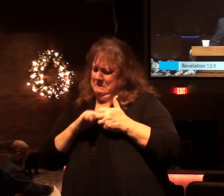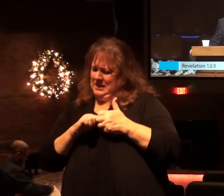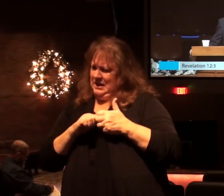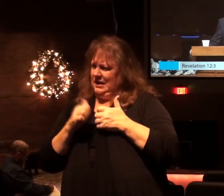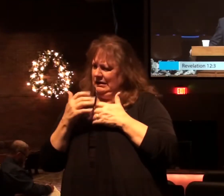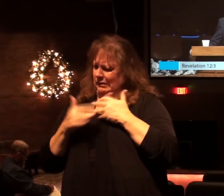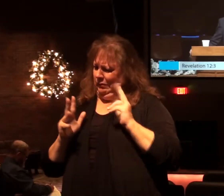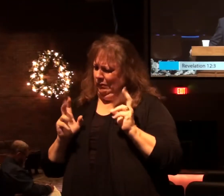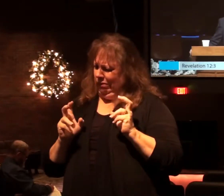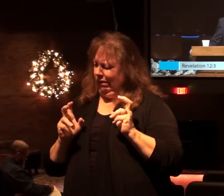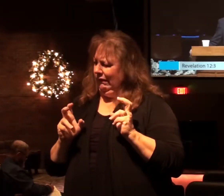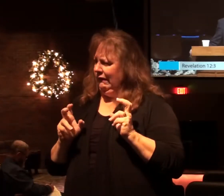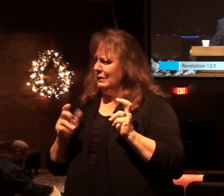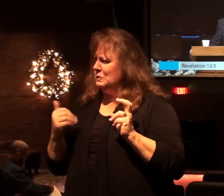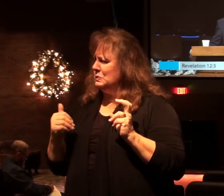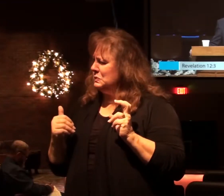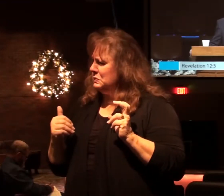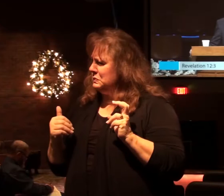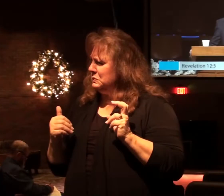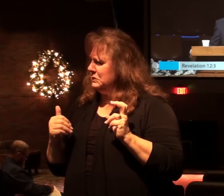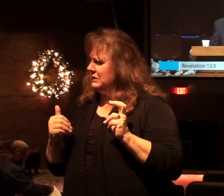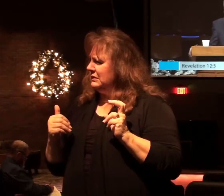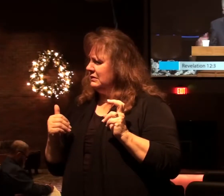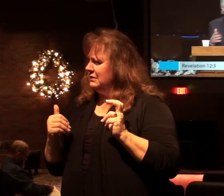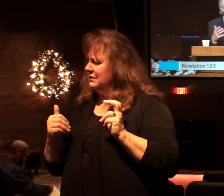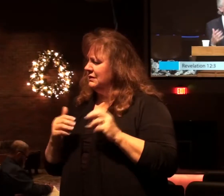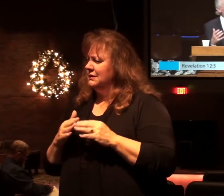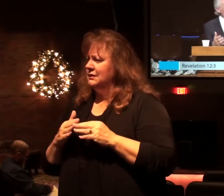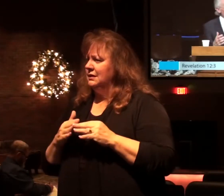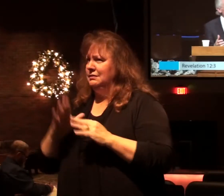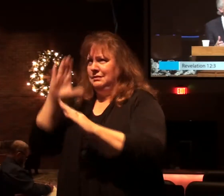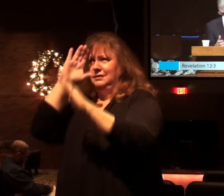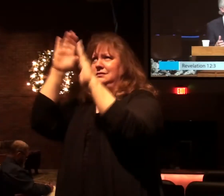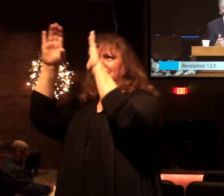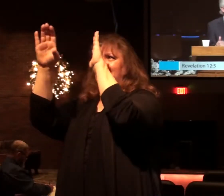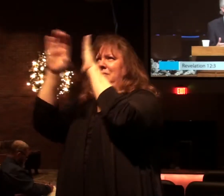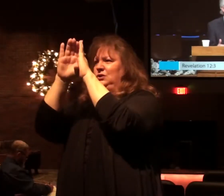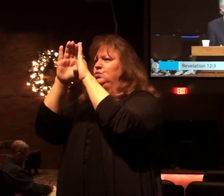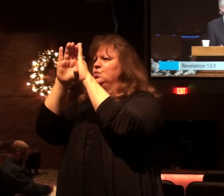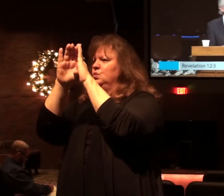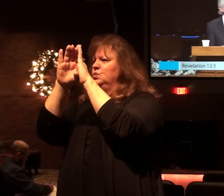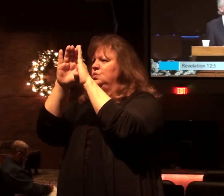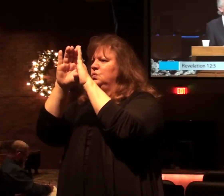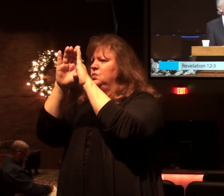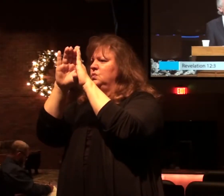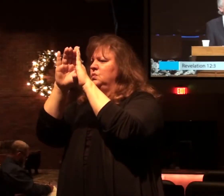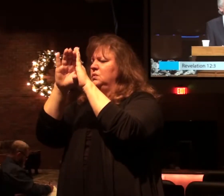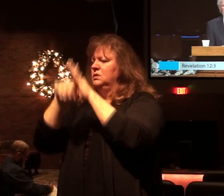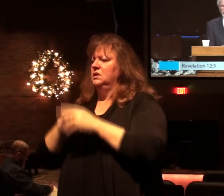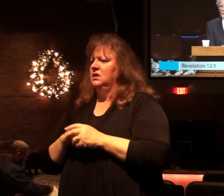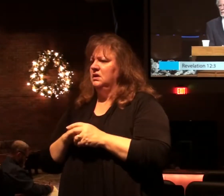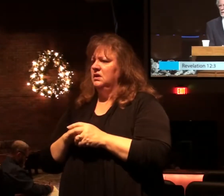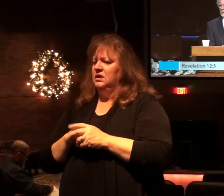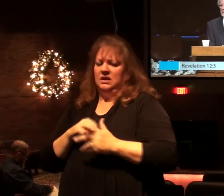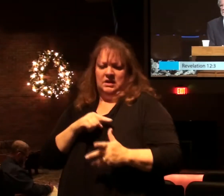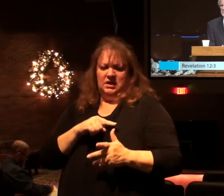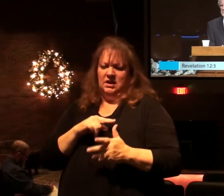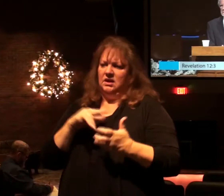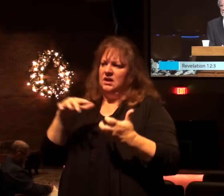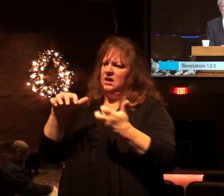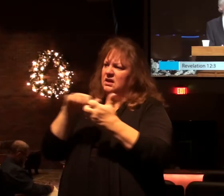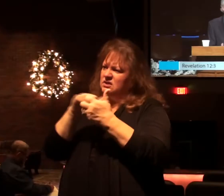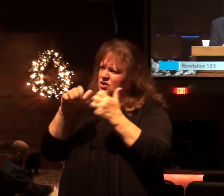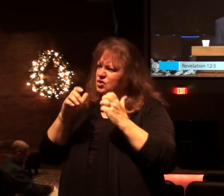That's what's in view with the picture. He's a destroyer.